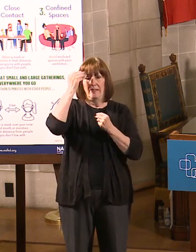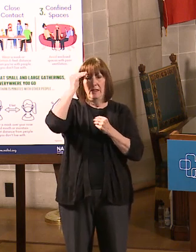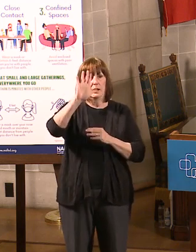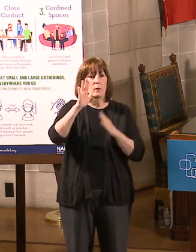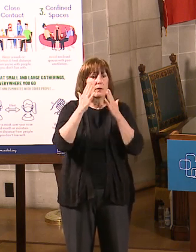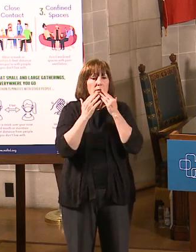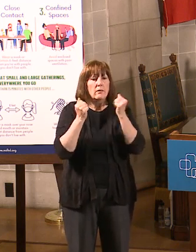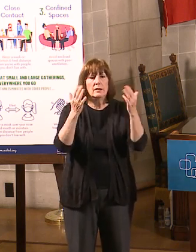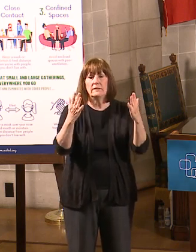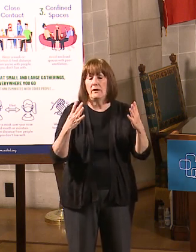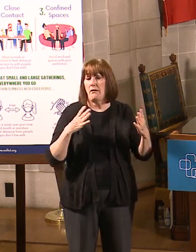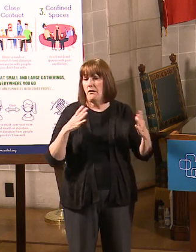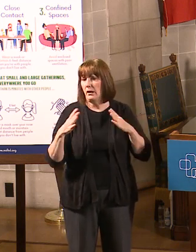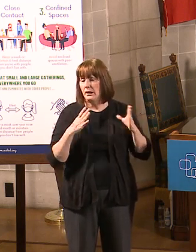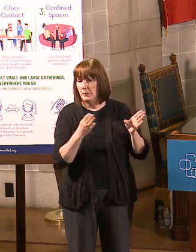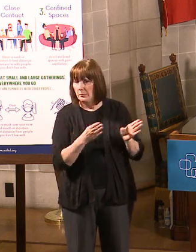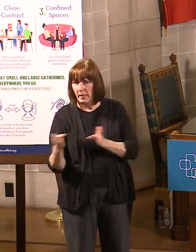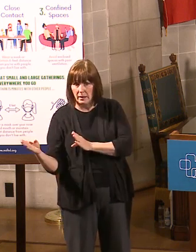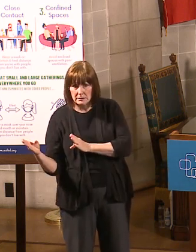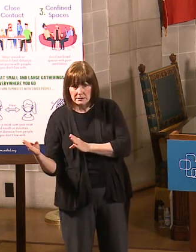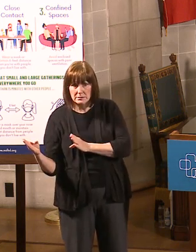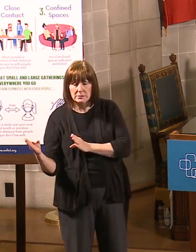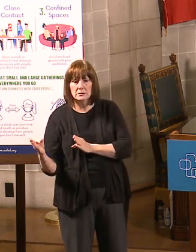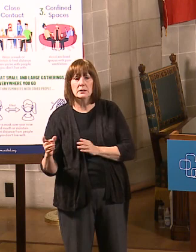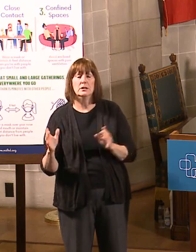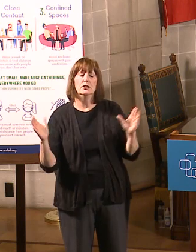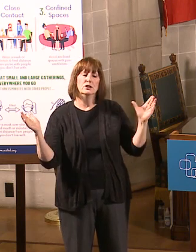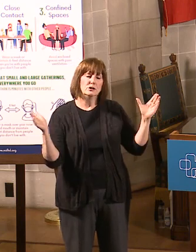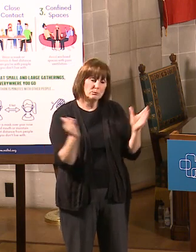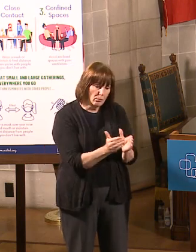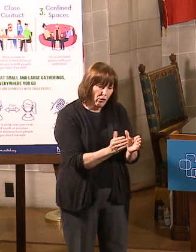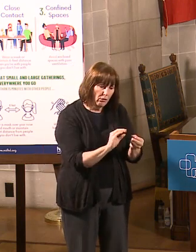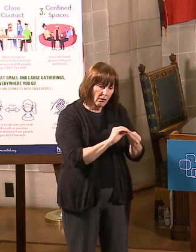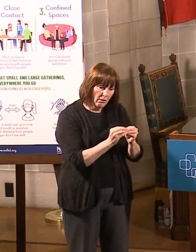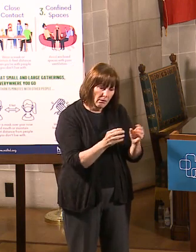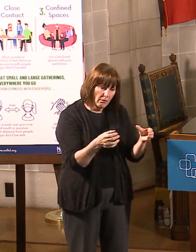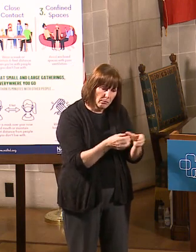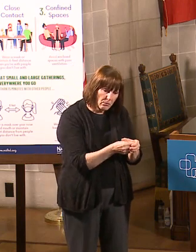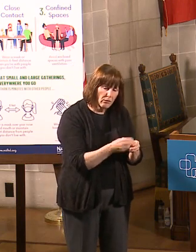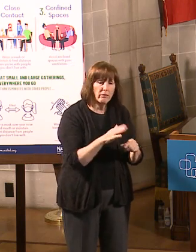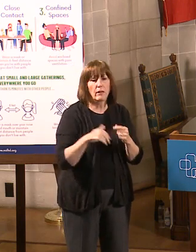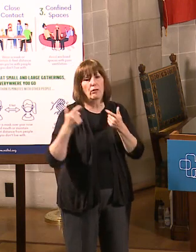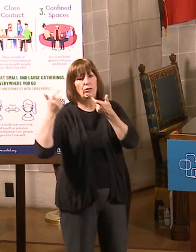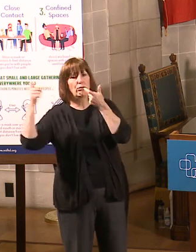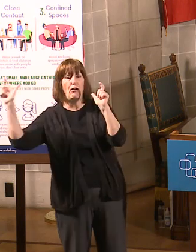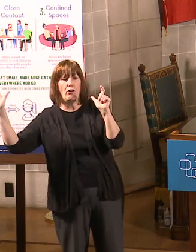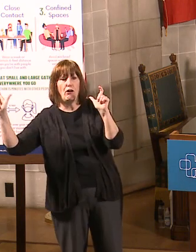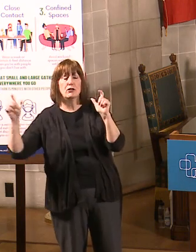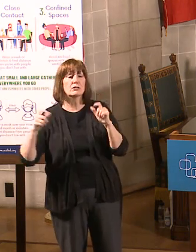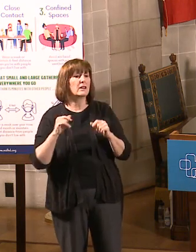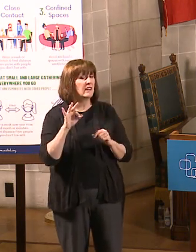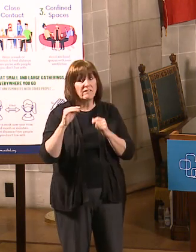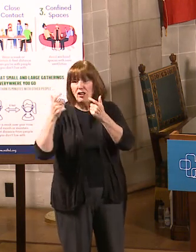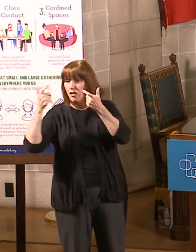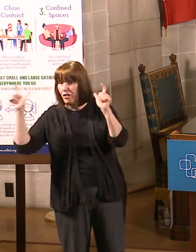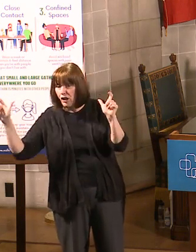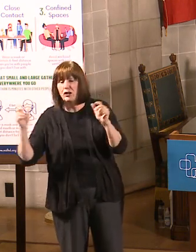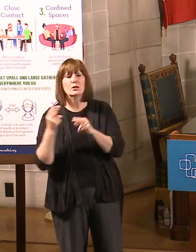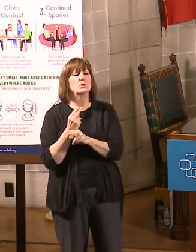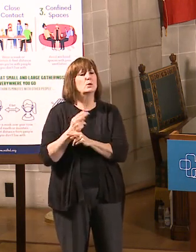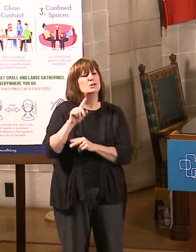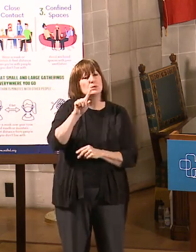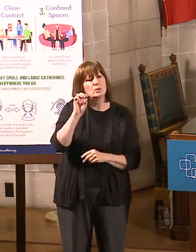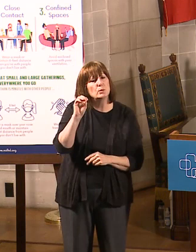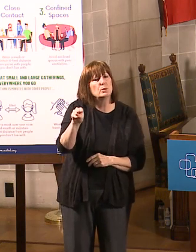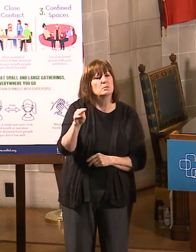Day holiday plans and go to the smaller groups, maybe get with the larger group via Zoom, to be able to slow the spread of the virus. And